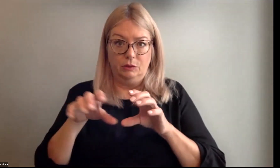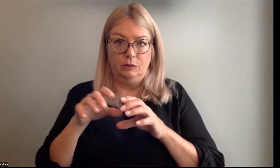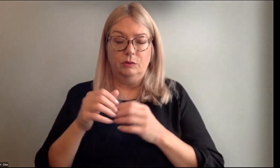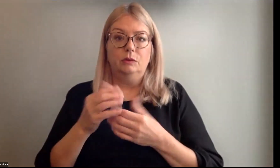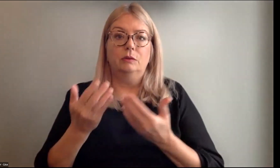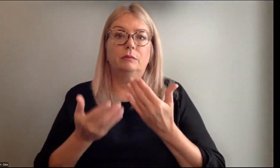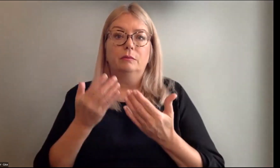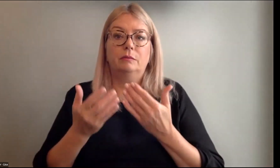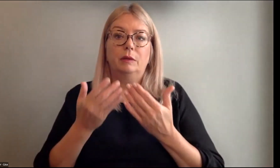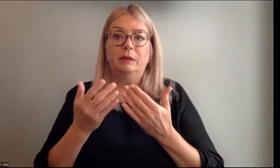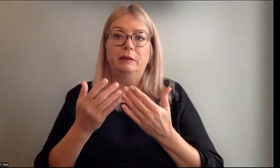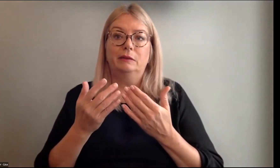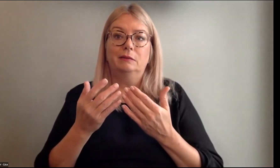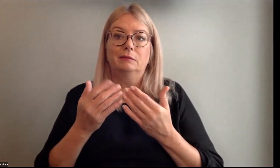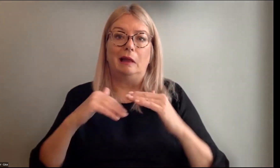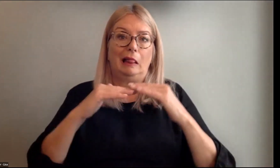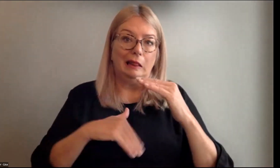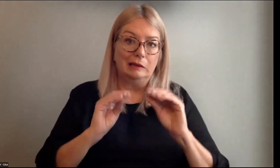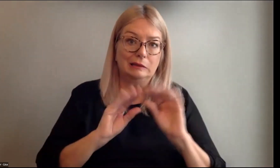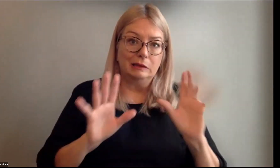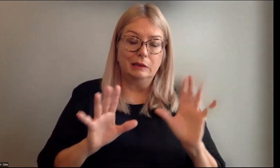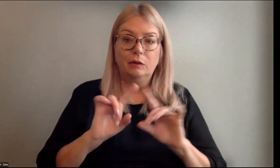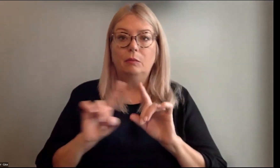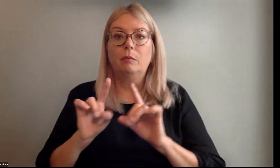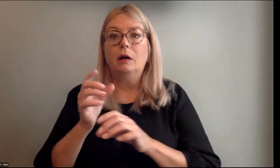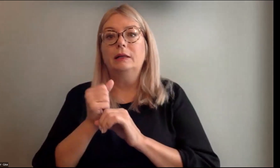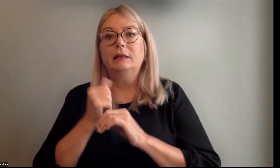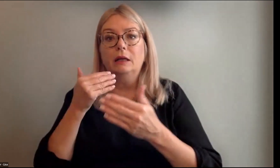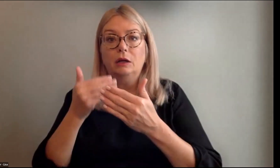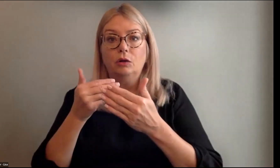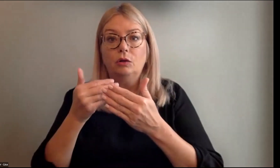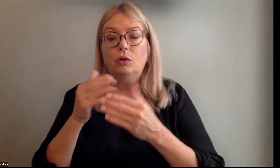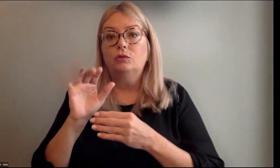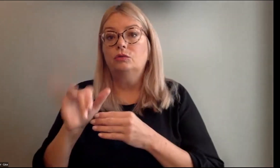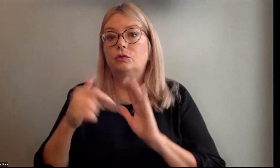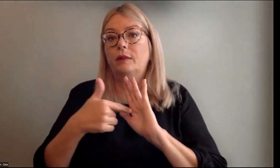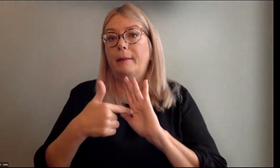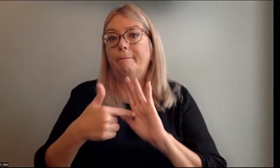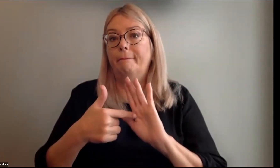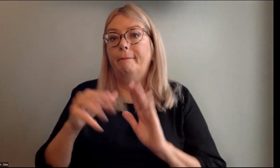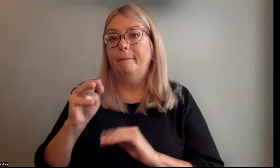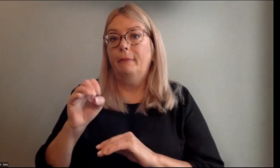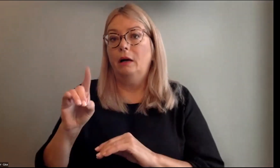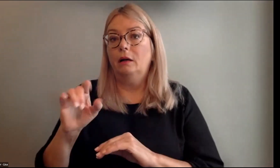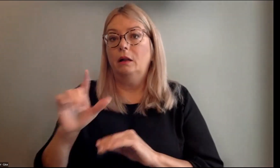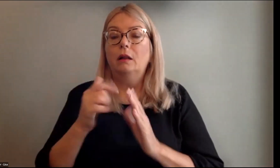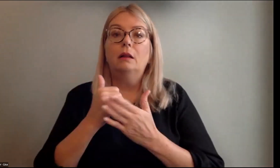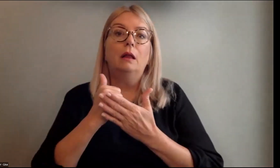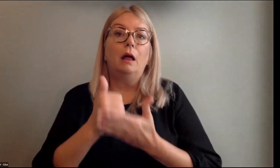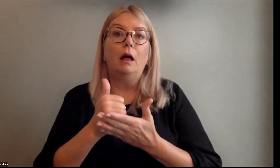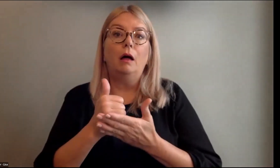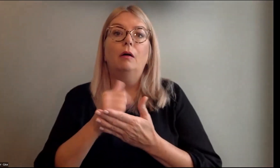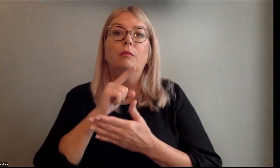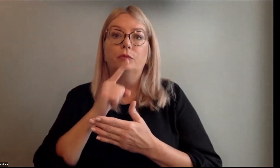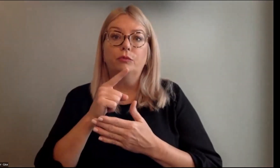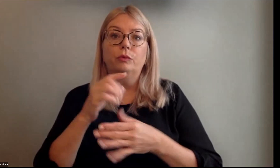cut and dry. And I think, getting closer towards that model would better help really judge equity